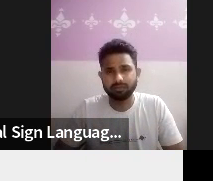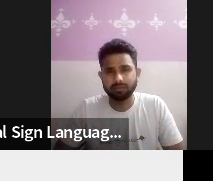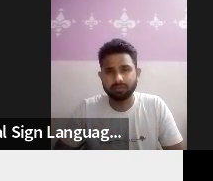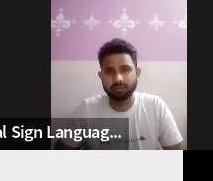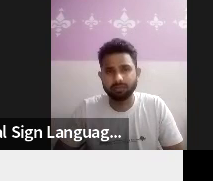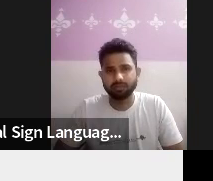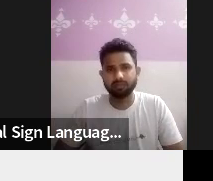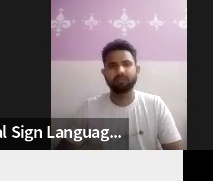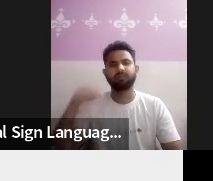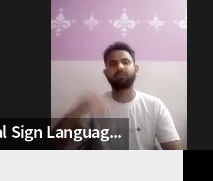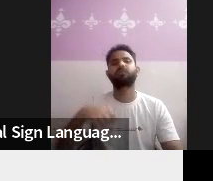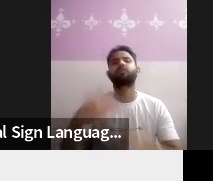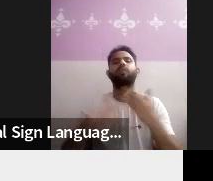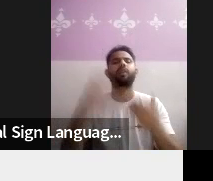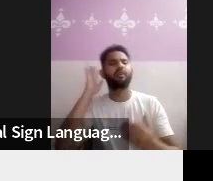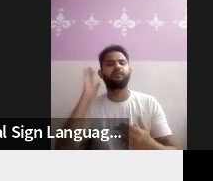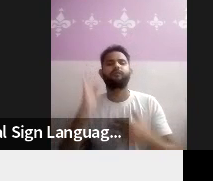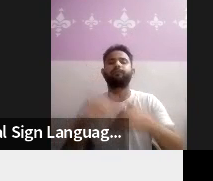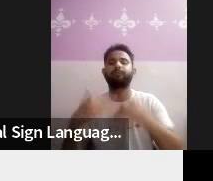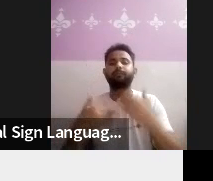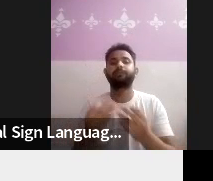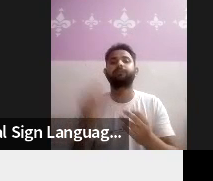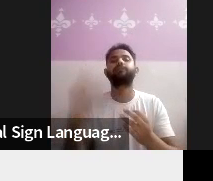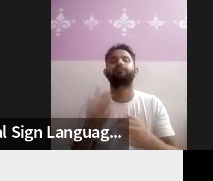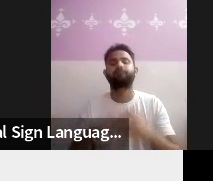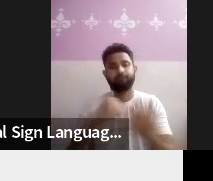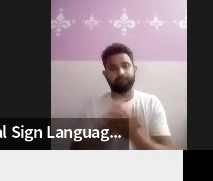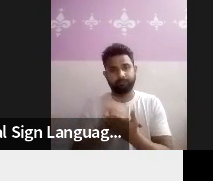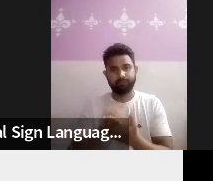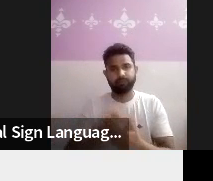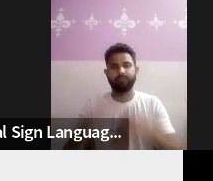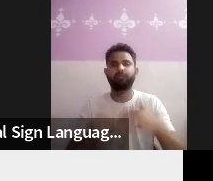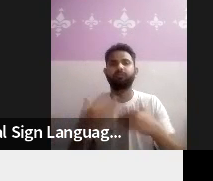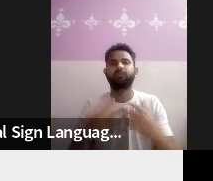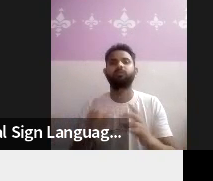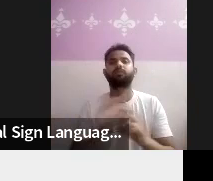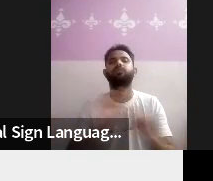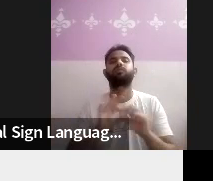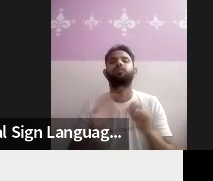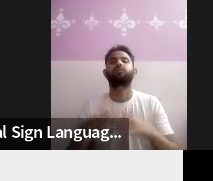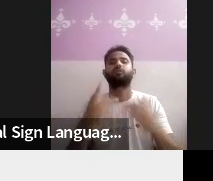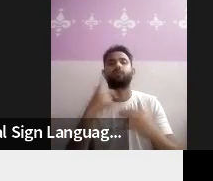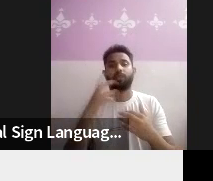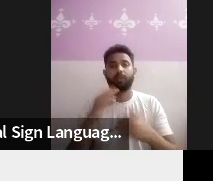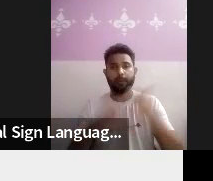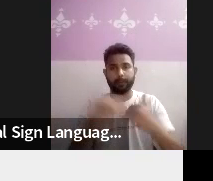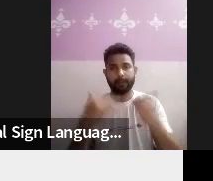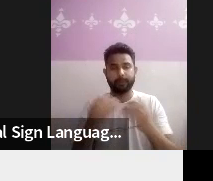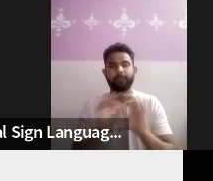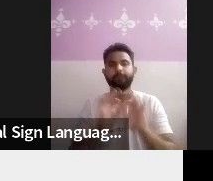So this one, let's say we write that there's no toilet. And that's probably one of the most important issues. If you're going to a place of work